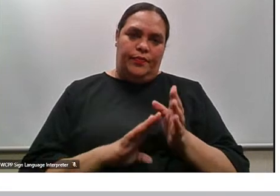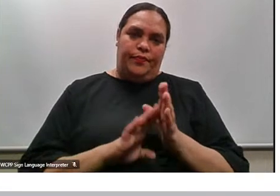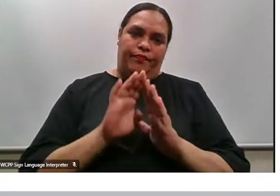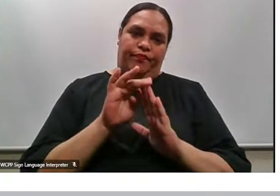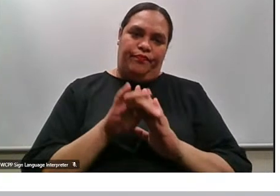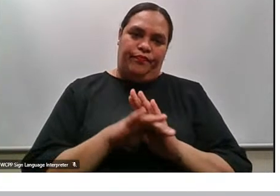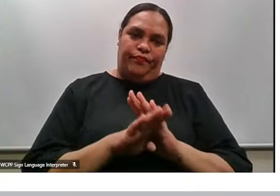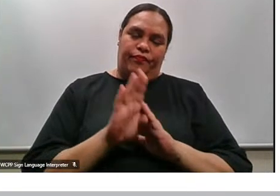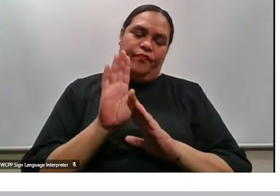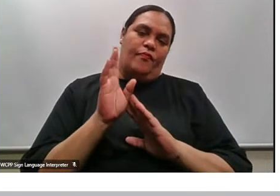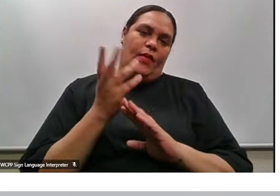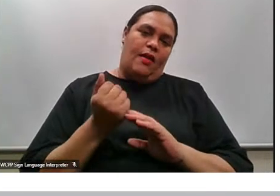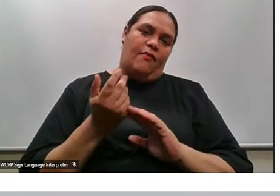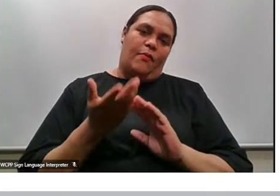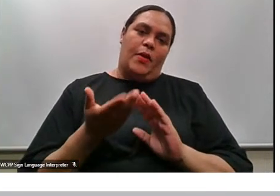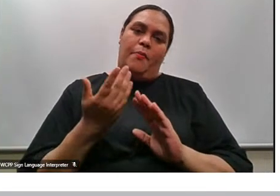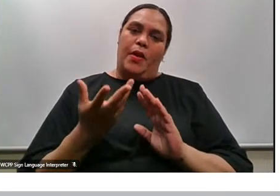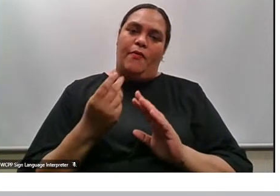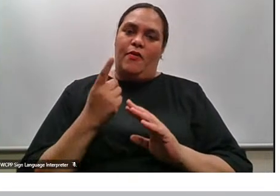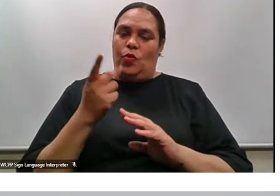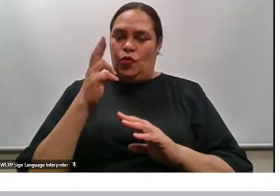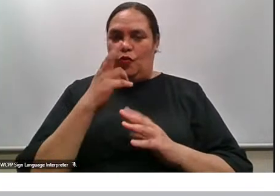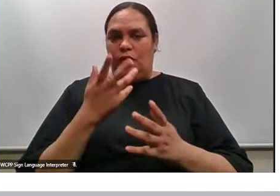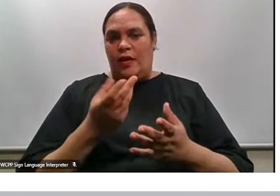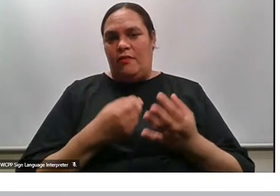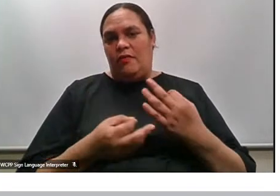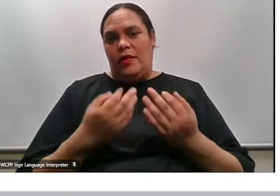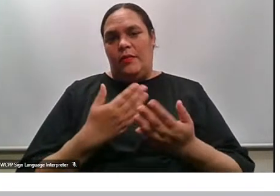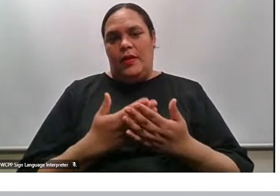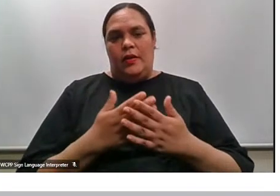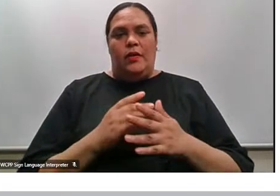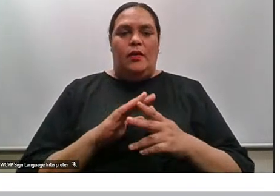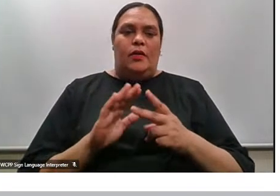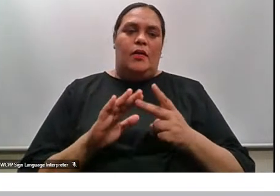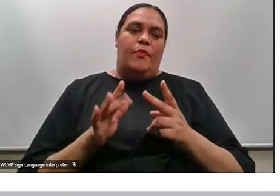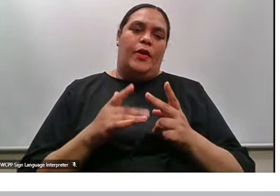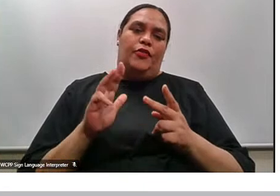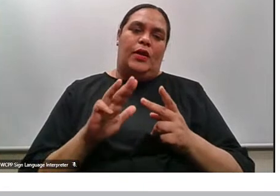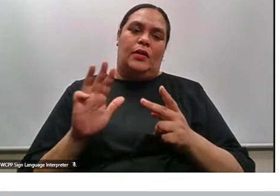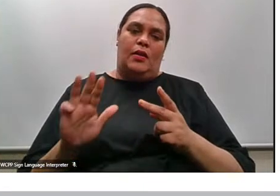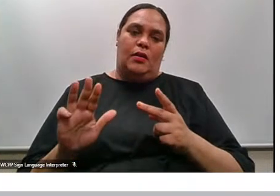before, there may be very good cause for that. Then on page